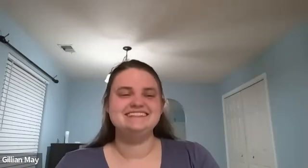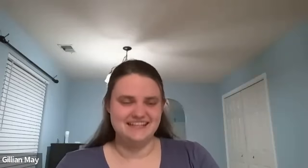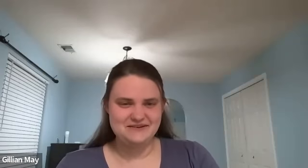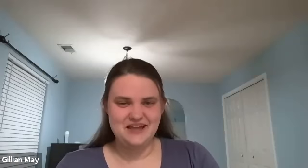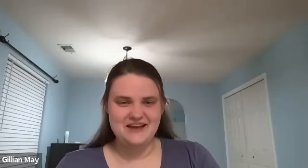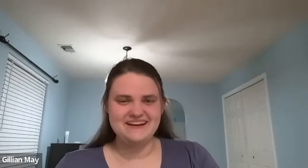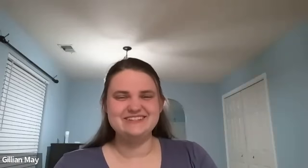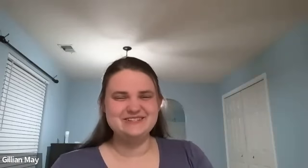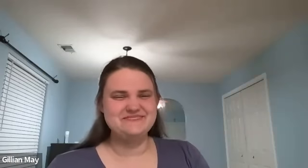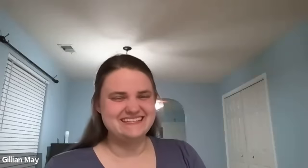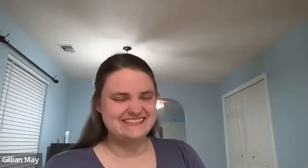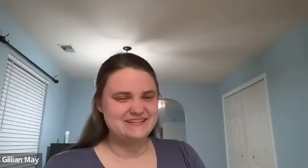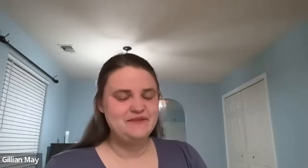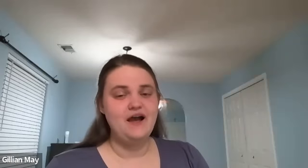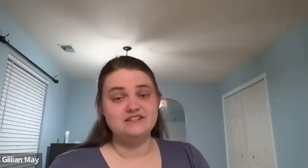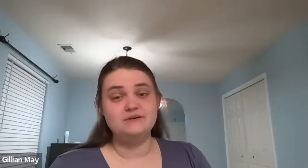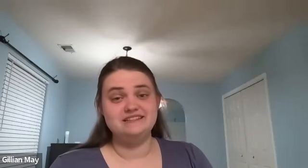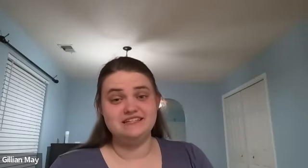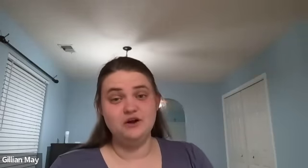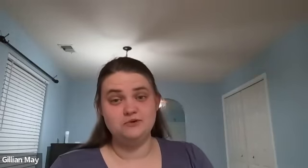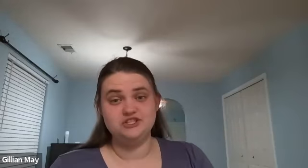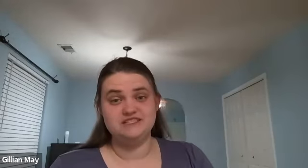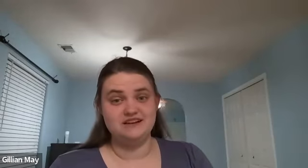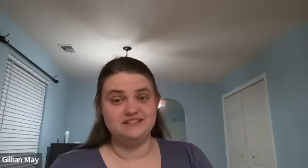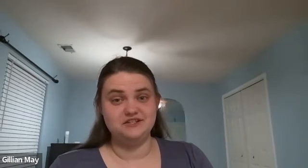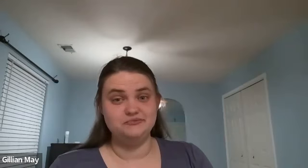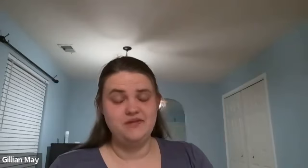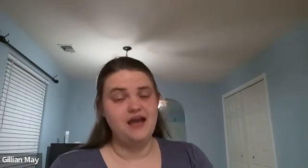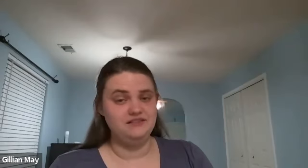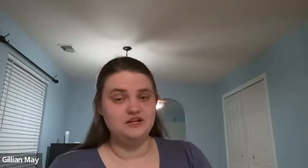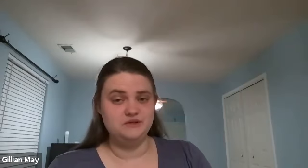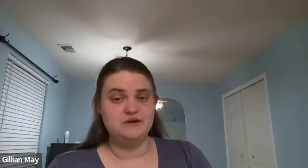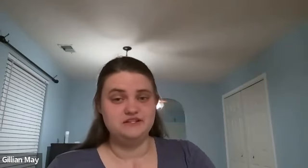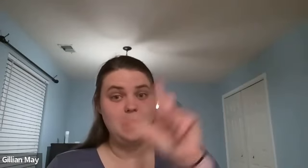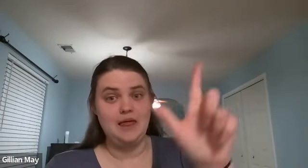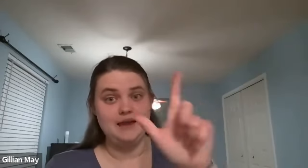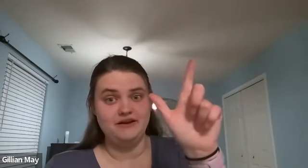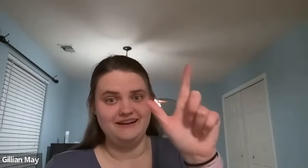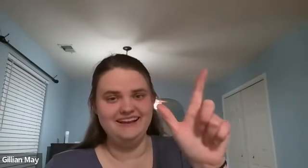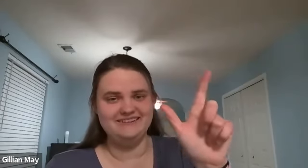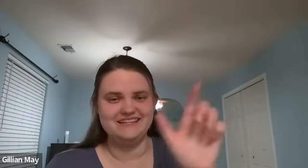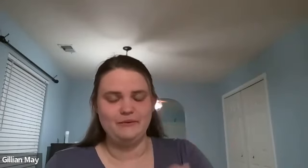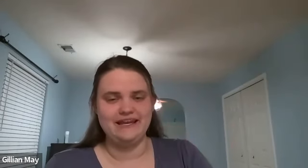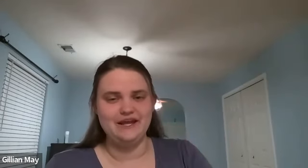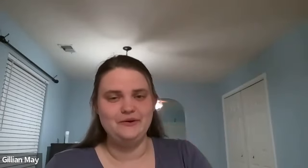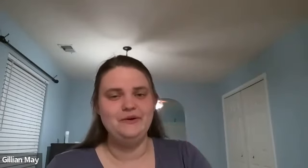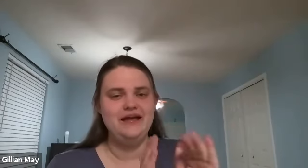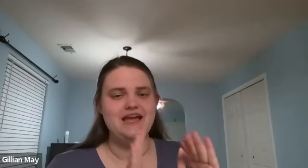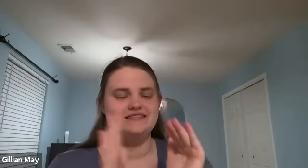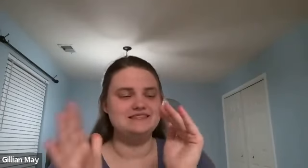There we go. I told you it'd be easy. Also, I did almost just sign it to you. I literally was about to go library and I was like, wait, no, it's them